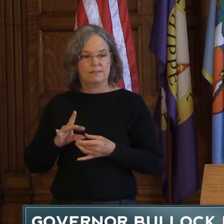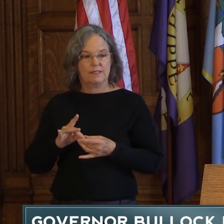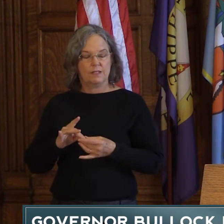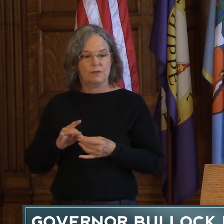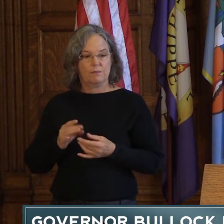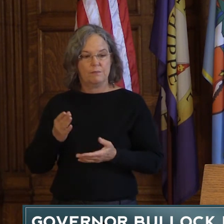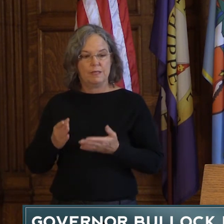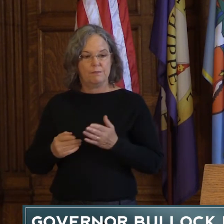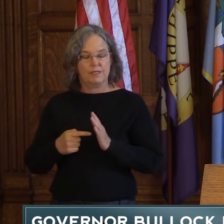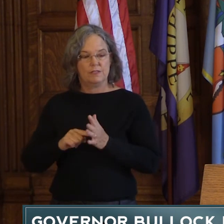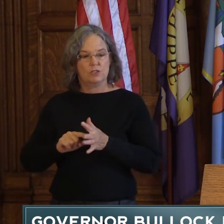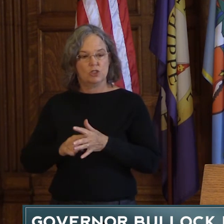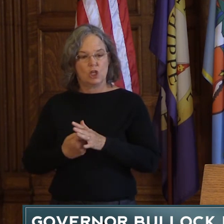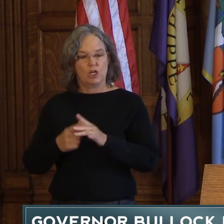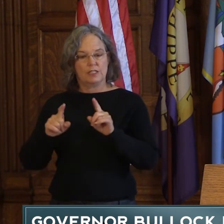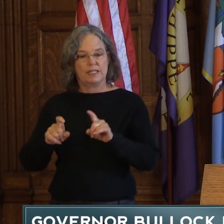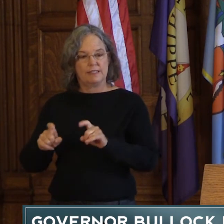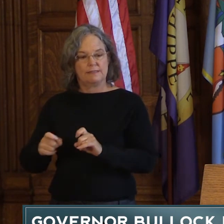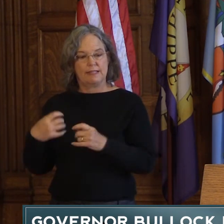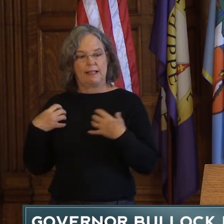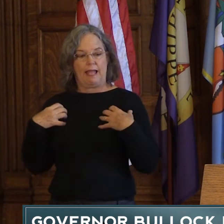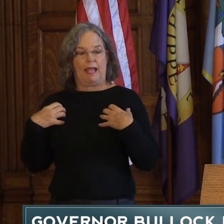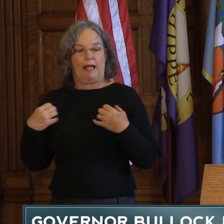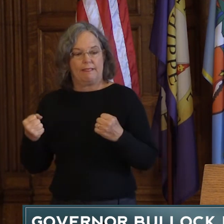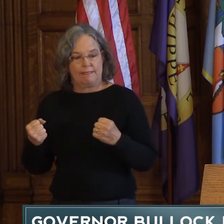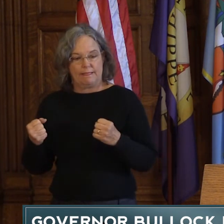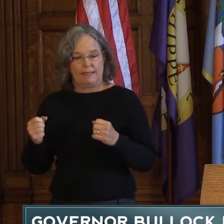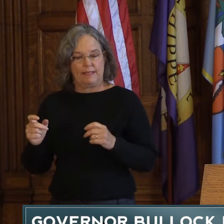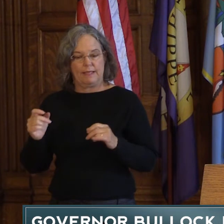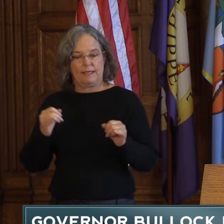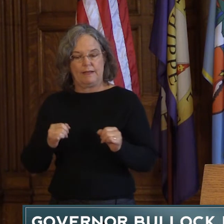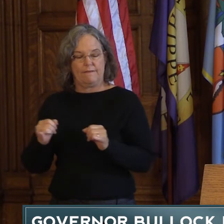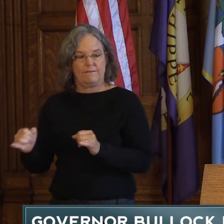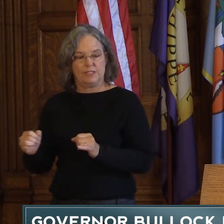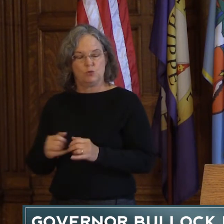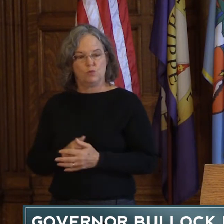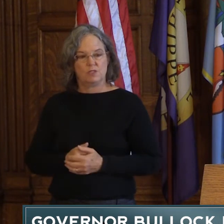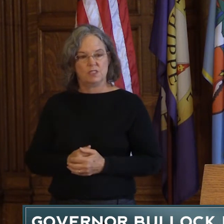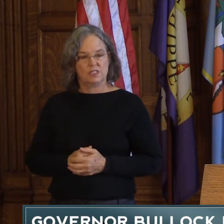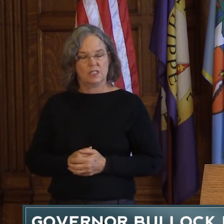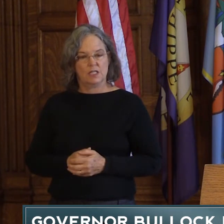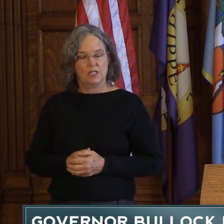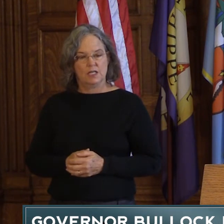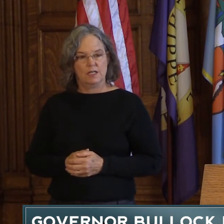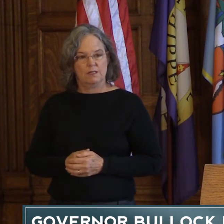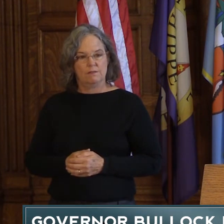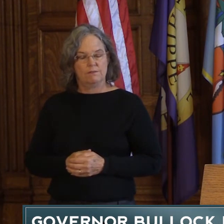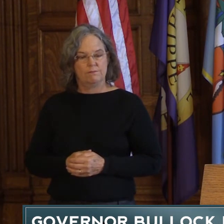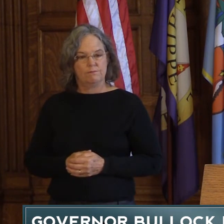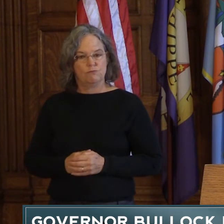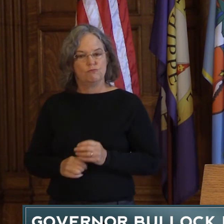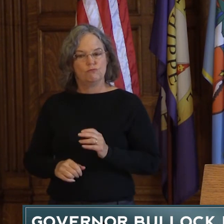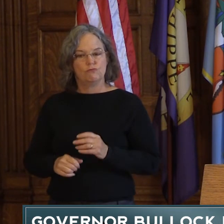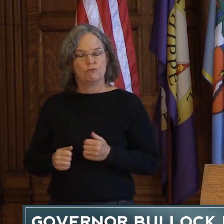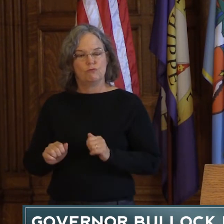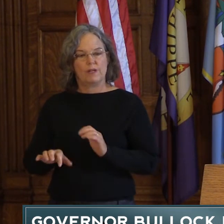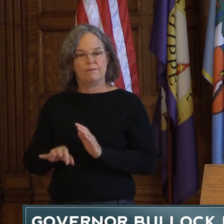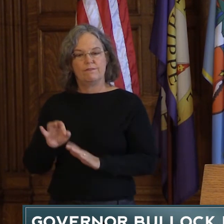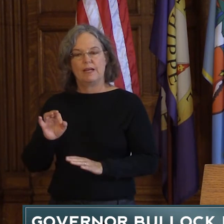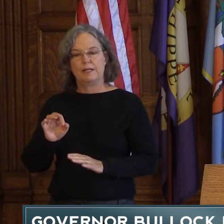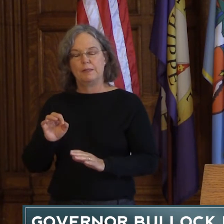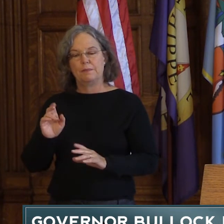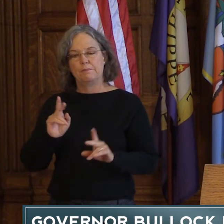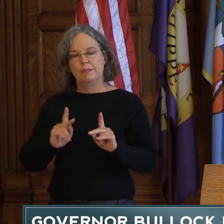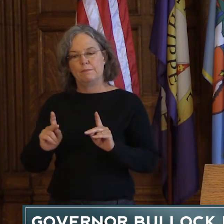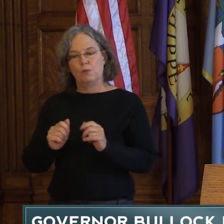testing healthy individuals to better understand cases that may present as asymptomatic. I'm wondering if you have any more information on that and when that may